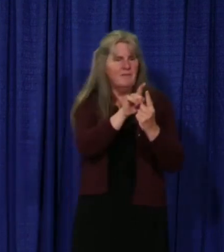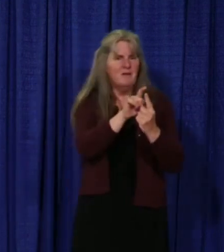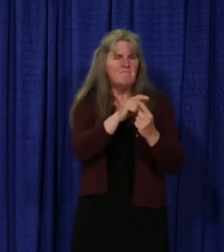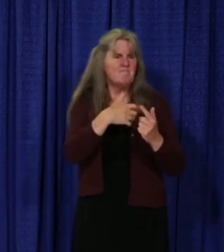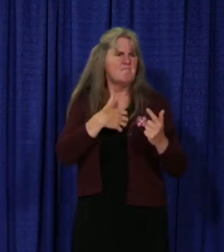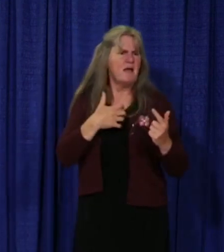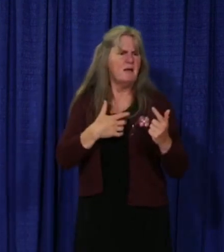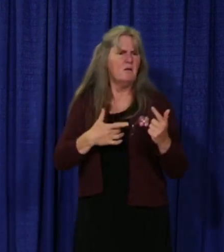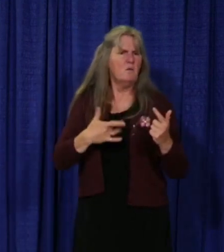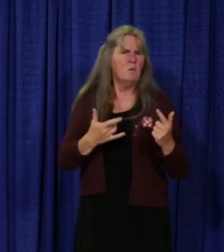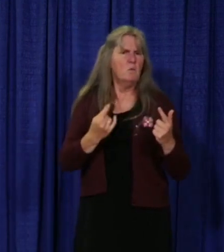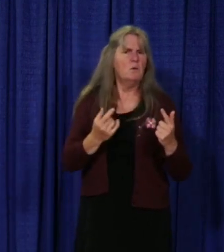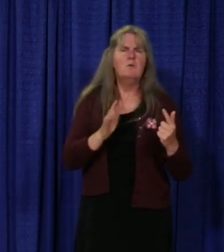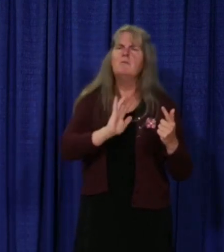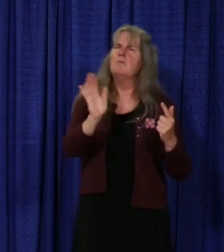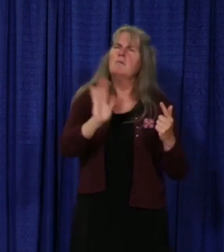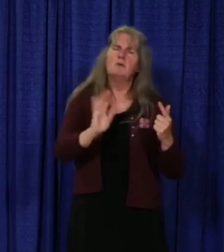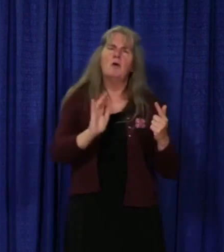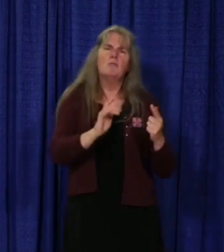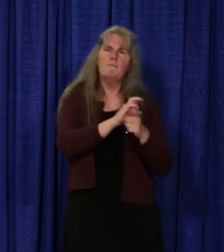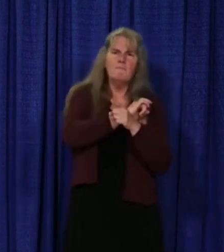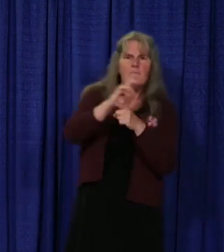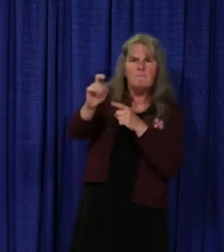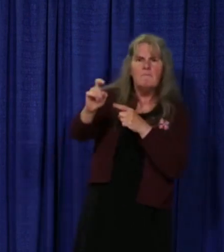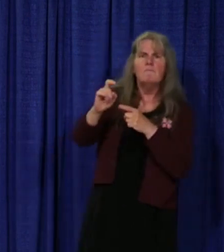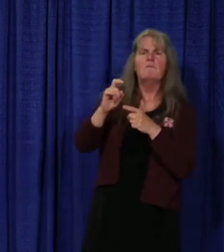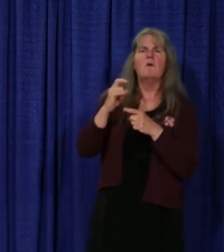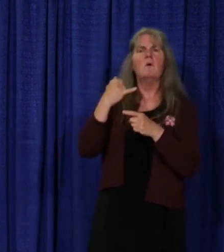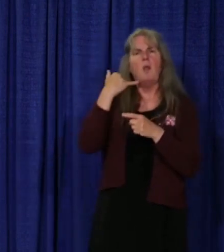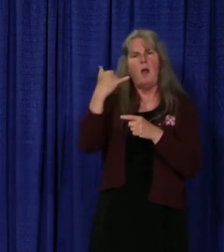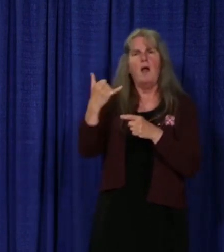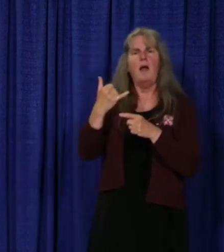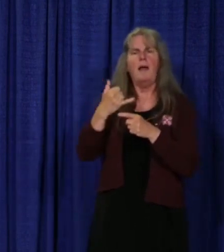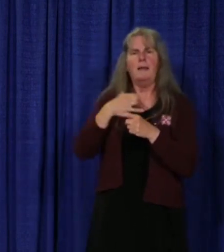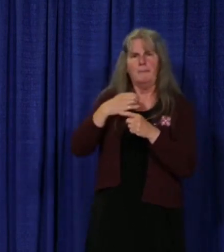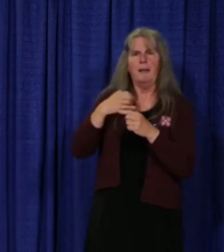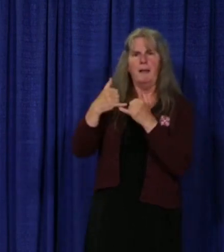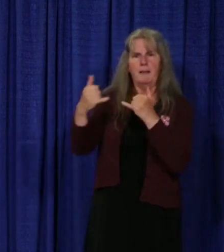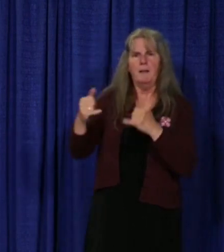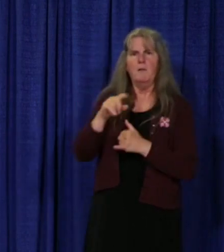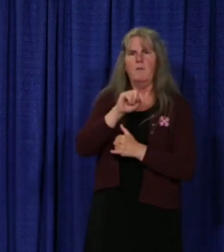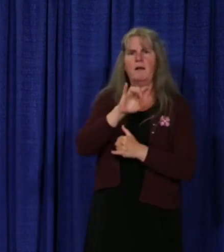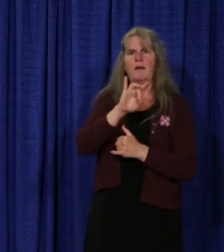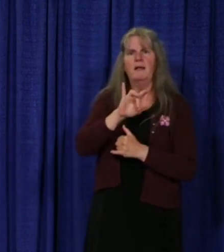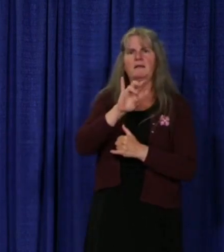hostile, we're encouraging you to phone in at the phone line. Again,